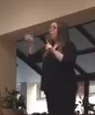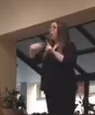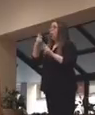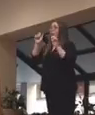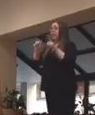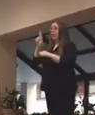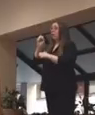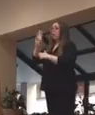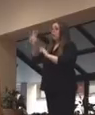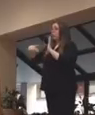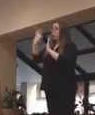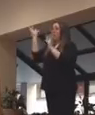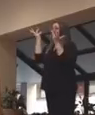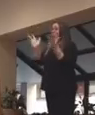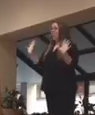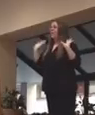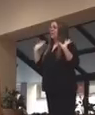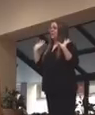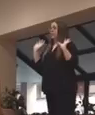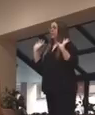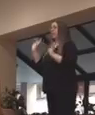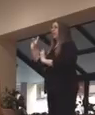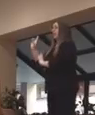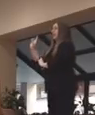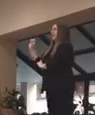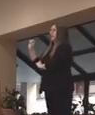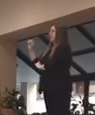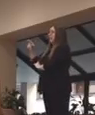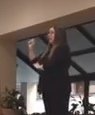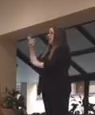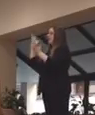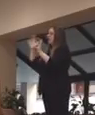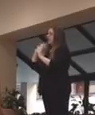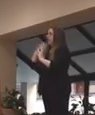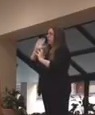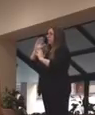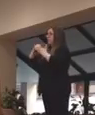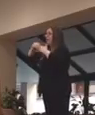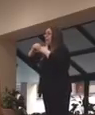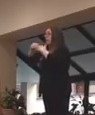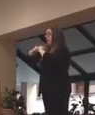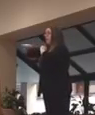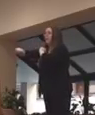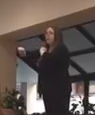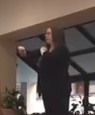restricted license purposes, you can only renew twice on that license.